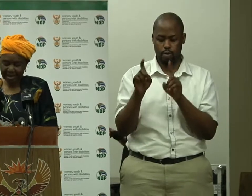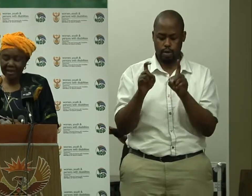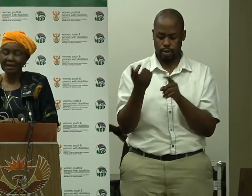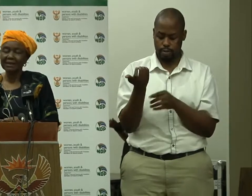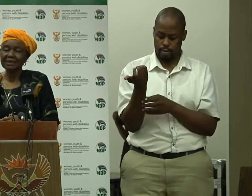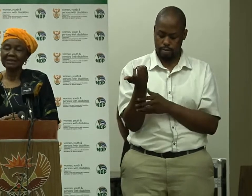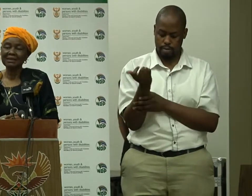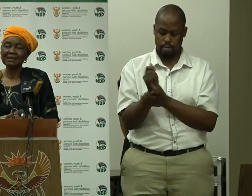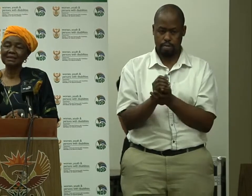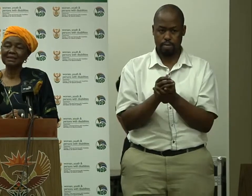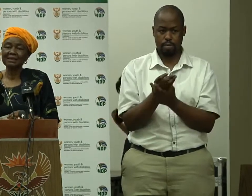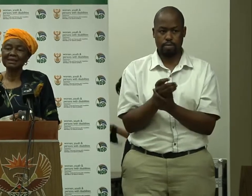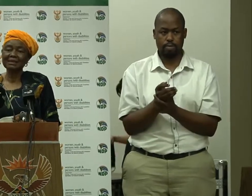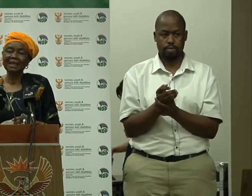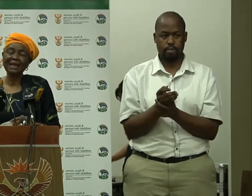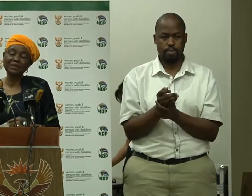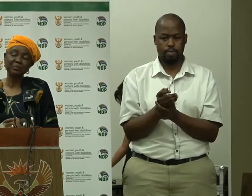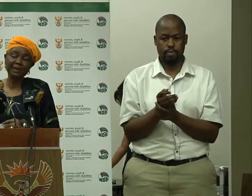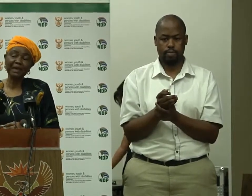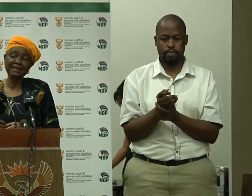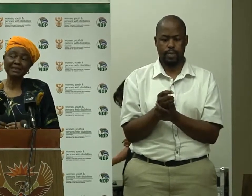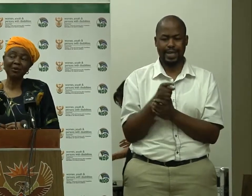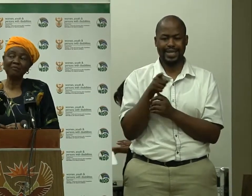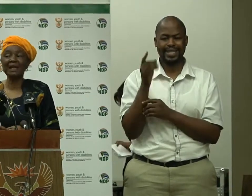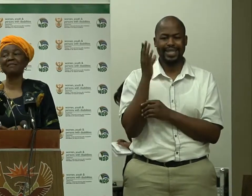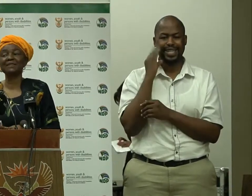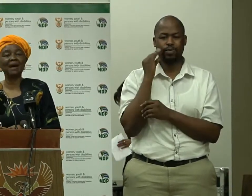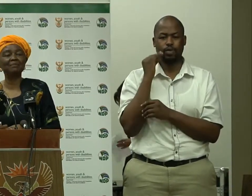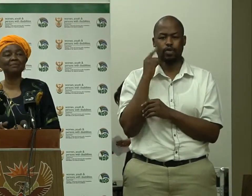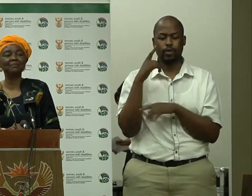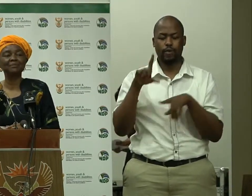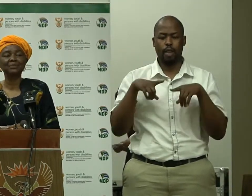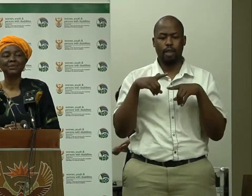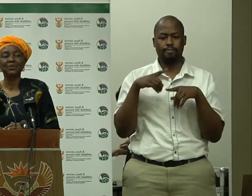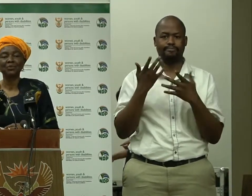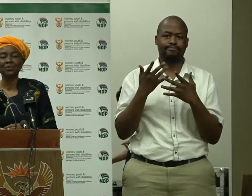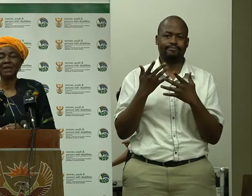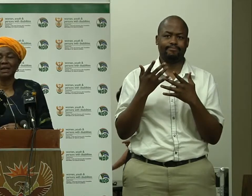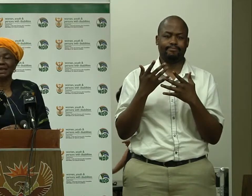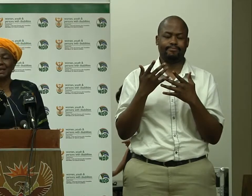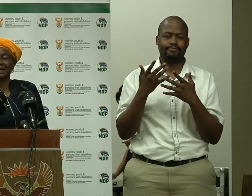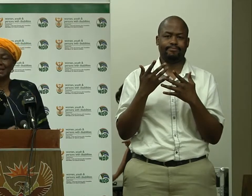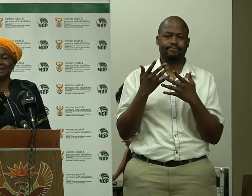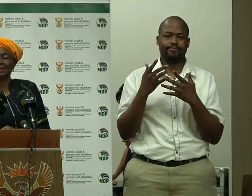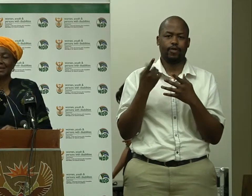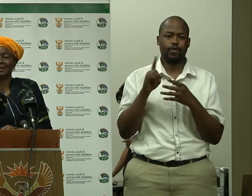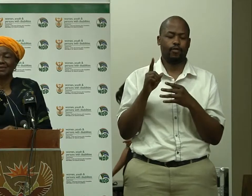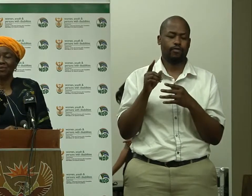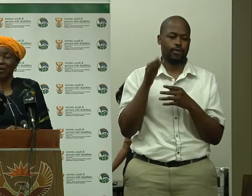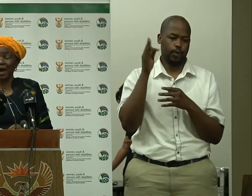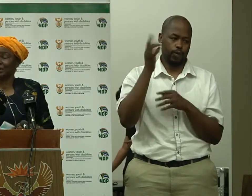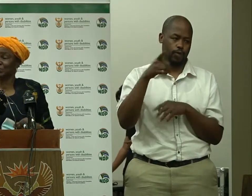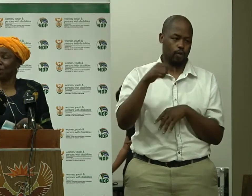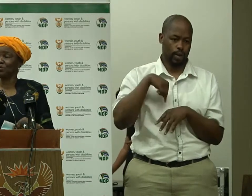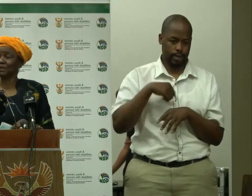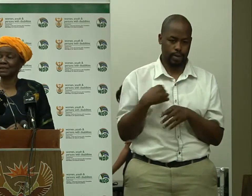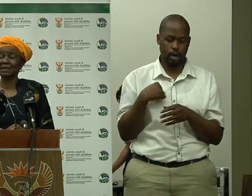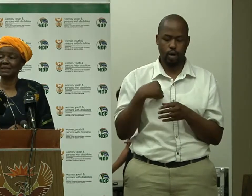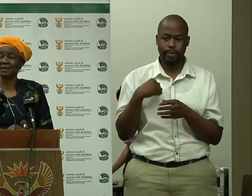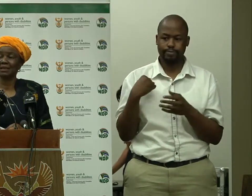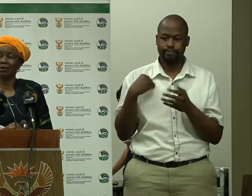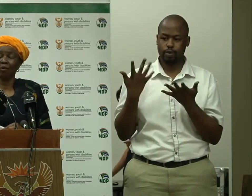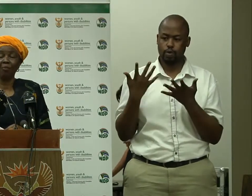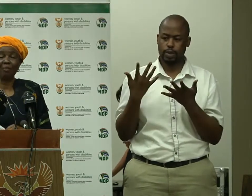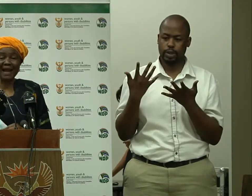because it's an experience of a lifetime. We were